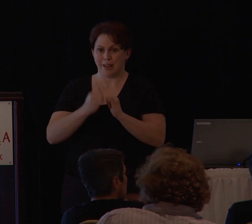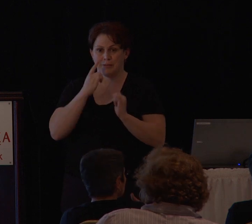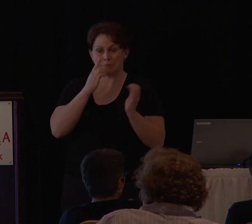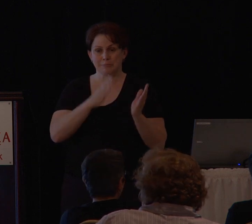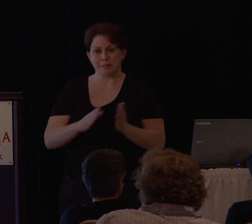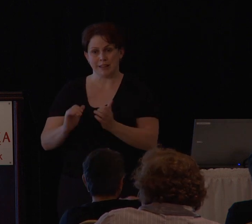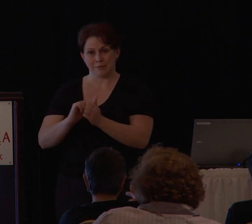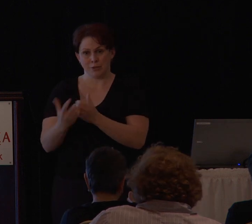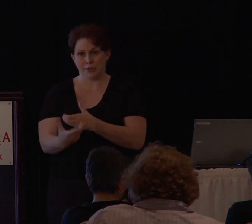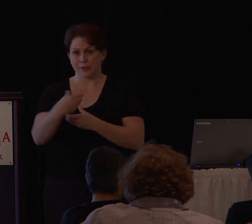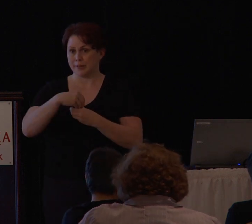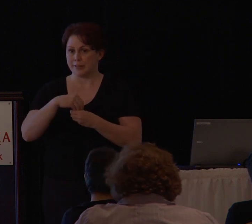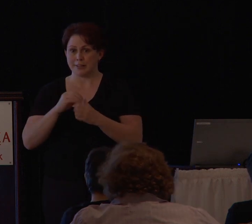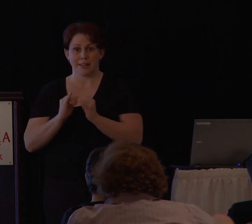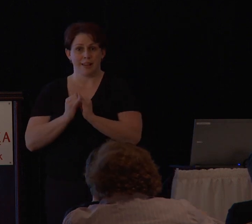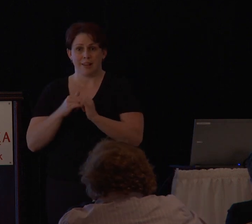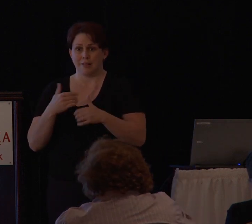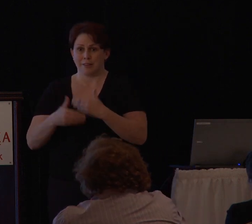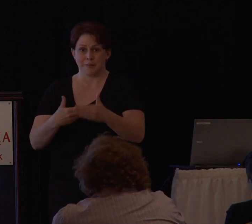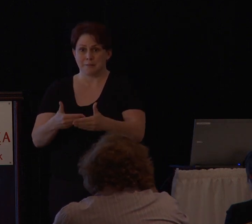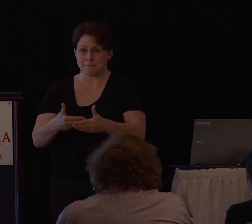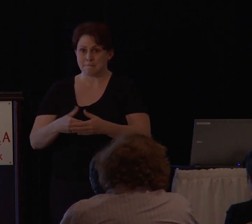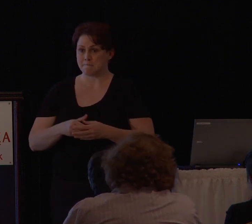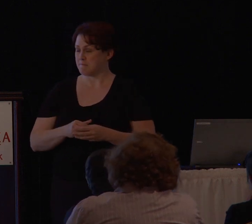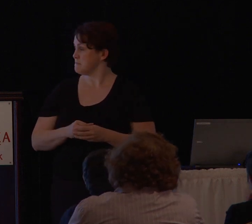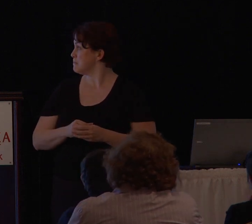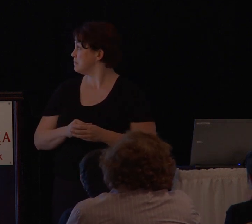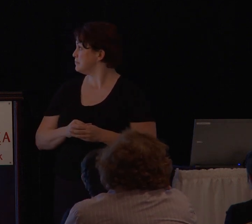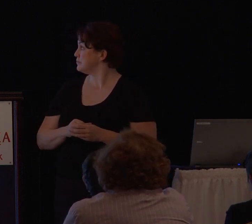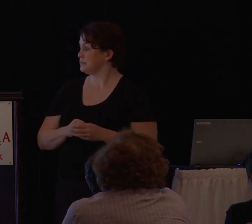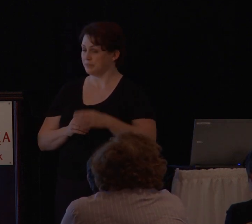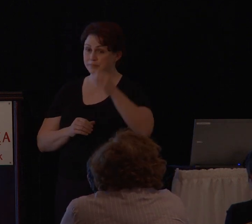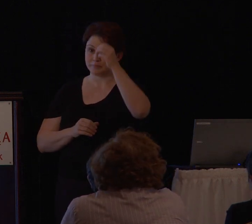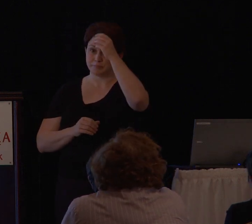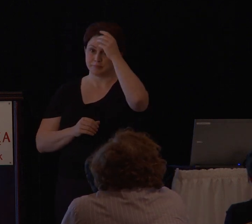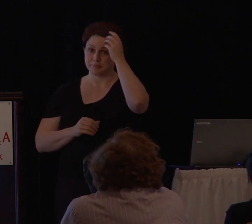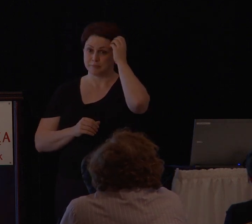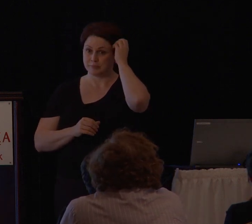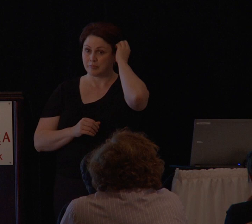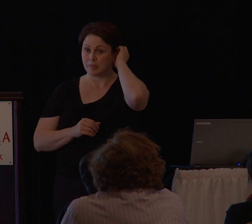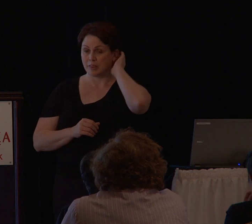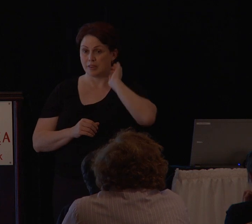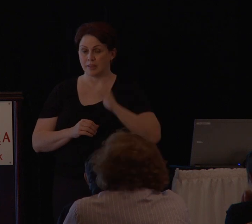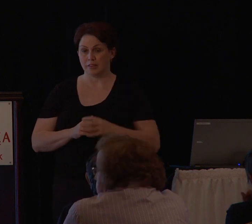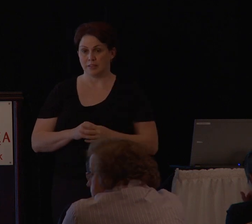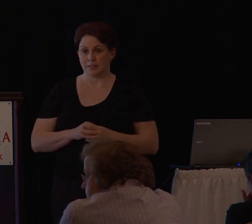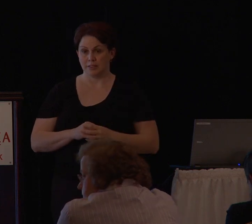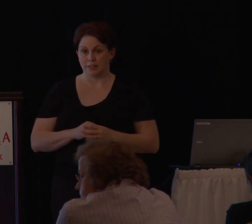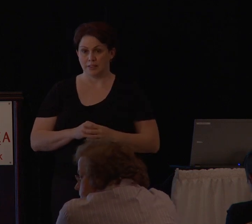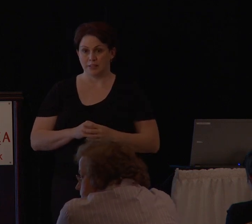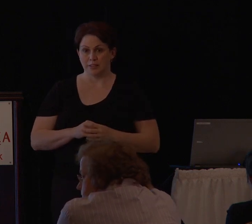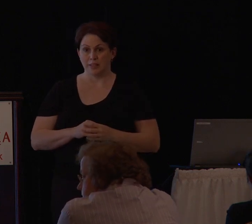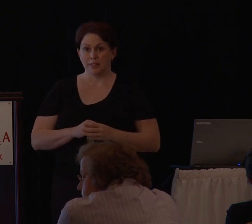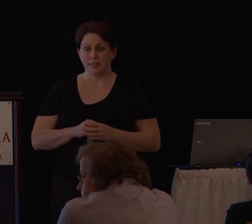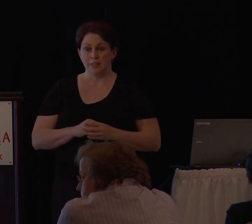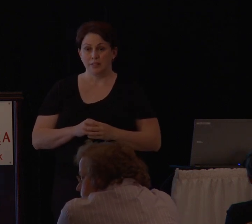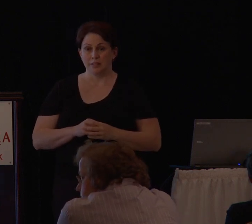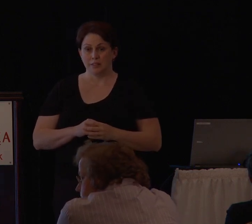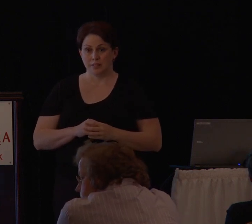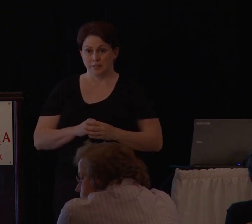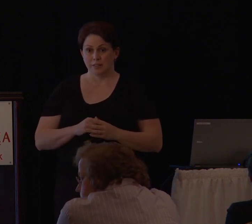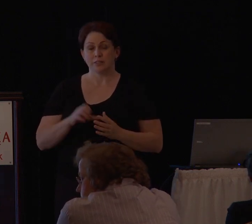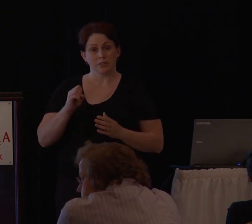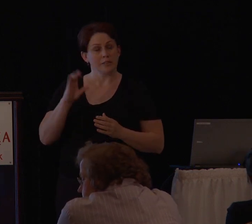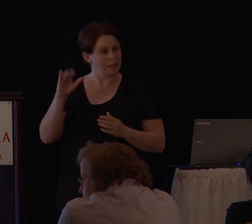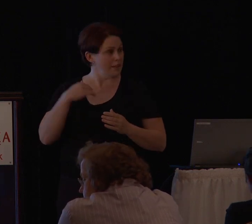for inclusivity. So again, they're just looking at the very basics of like the academics portion and not in